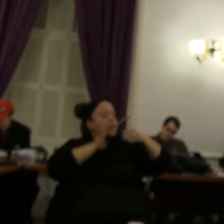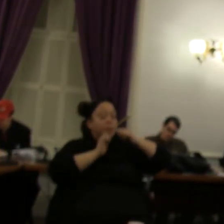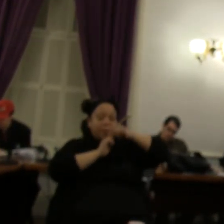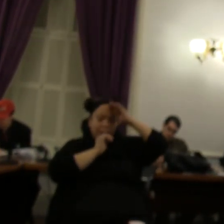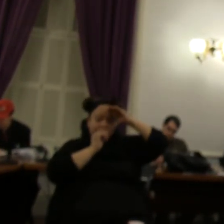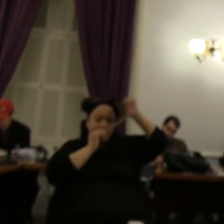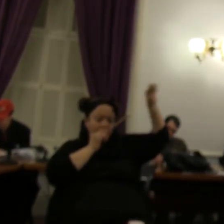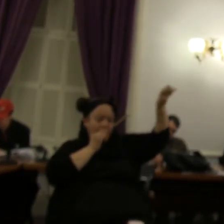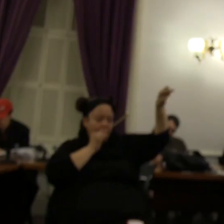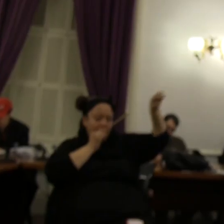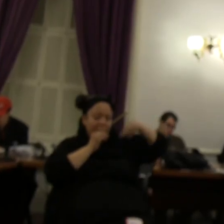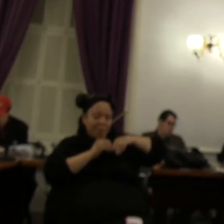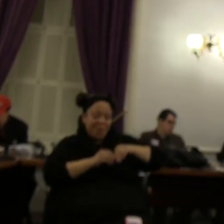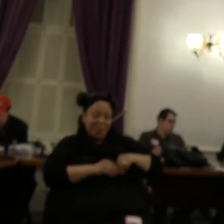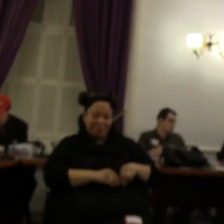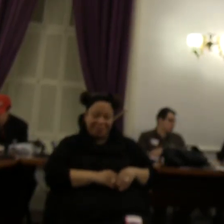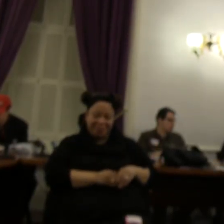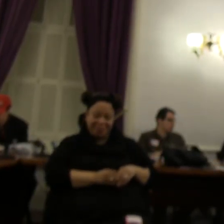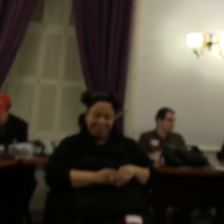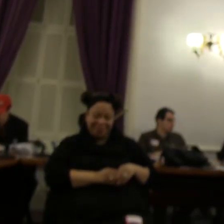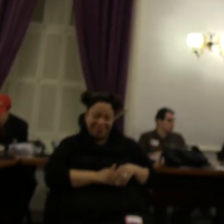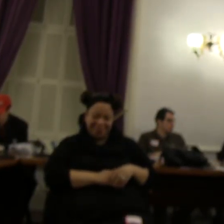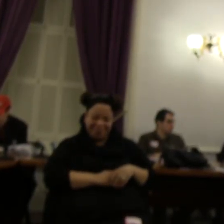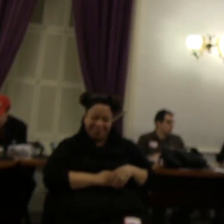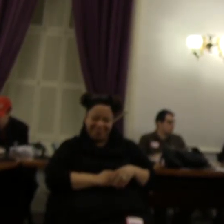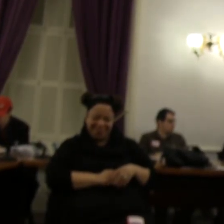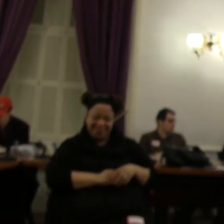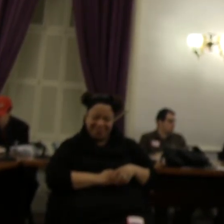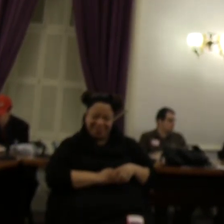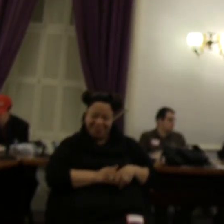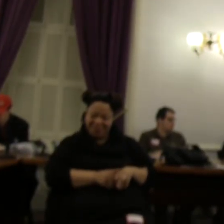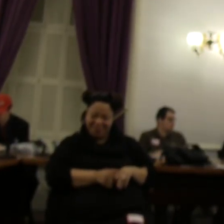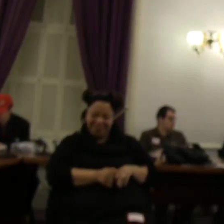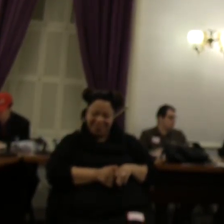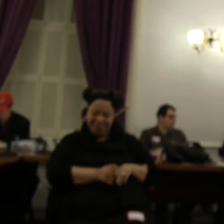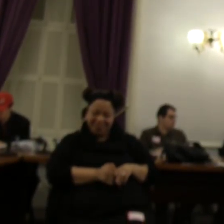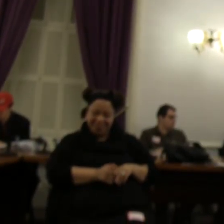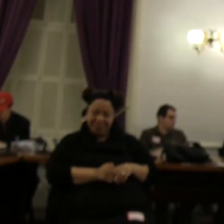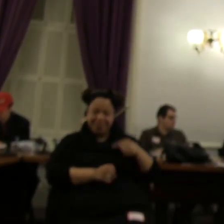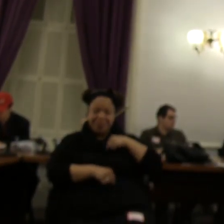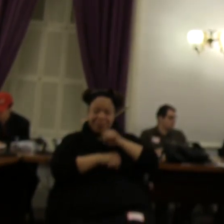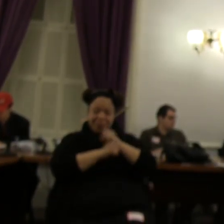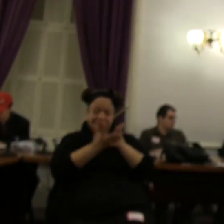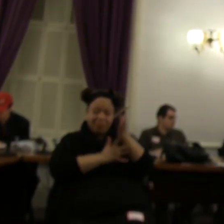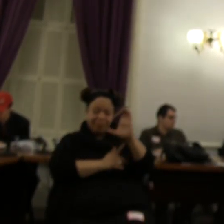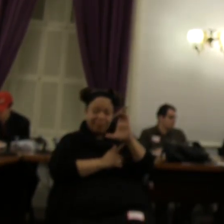I'm passing it down. I wouldn't have the support with my worker.